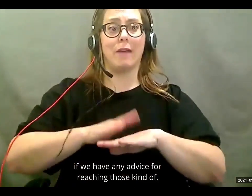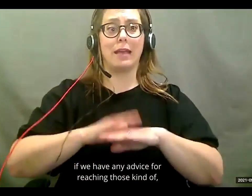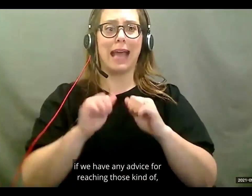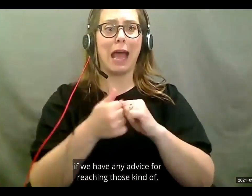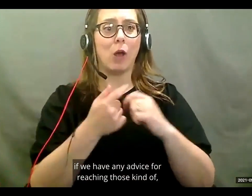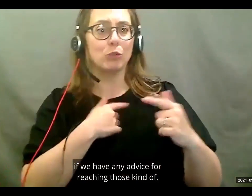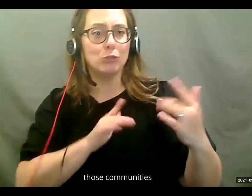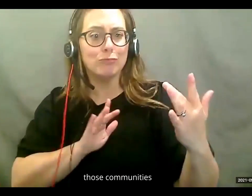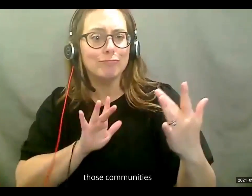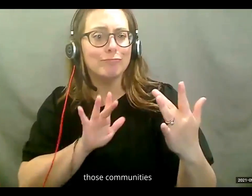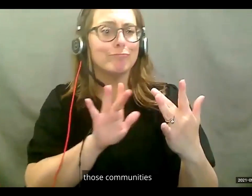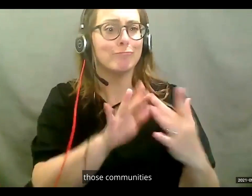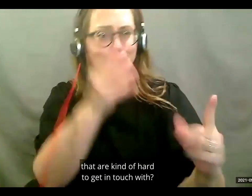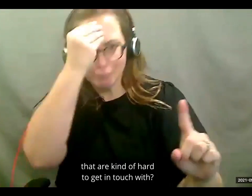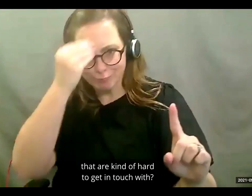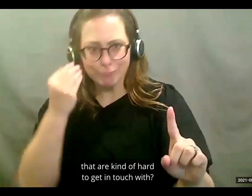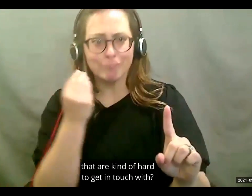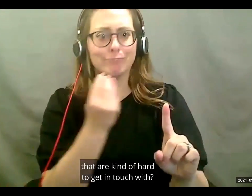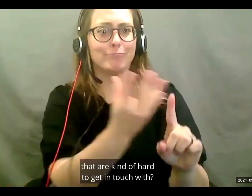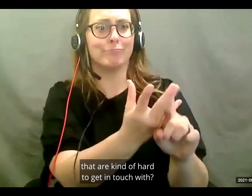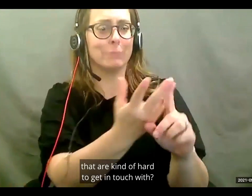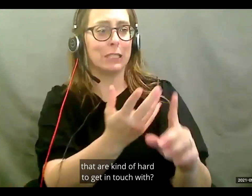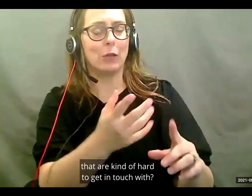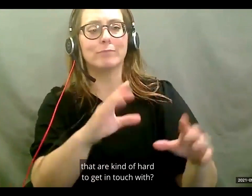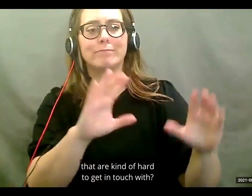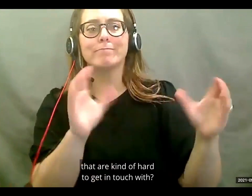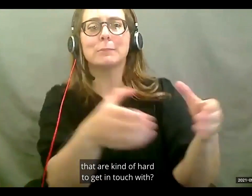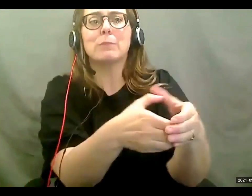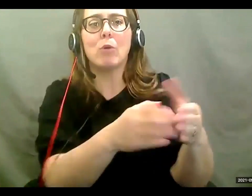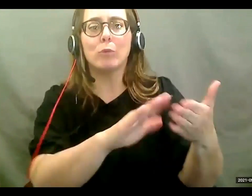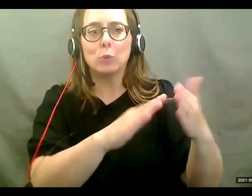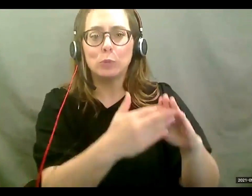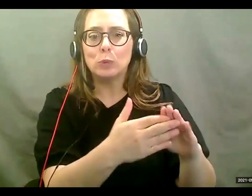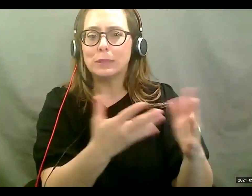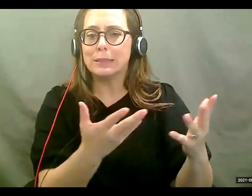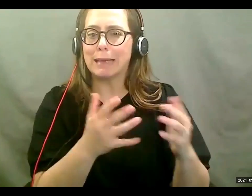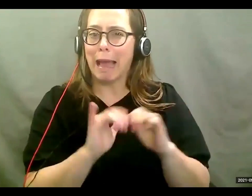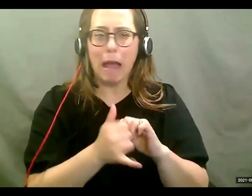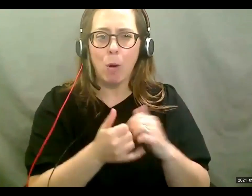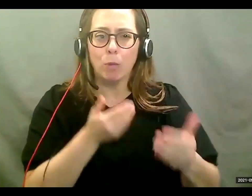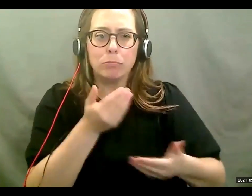kind of those communities that are kind of hard to get in touch with?